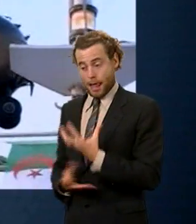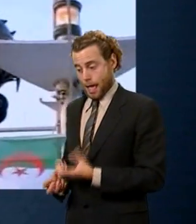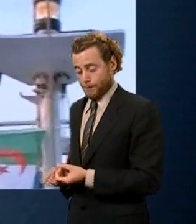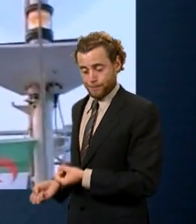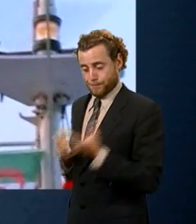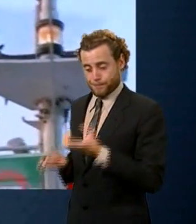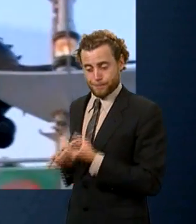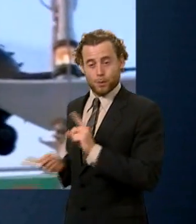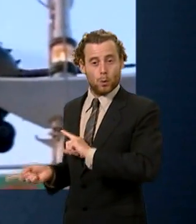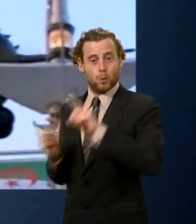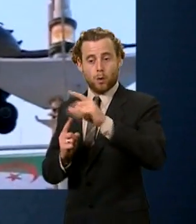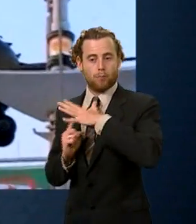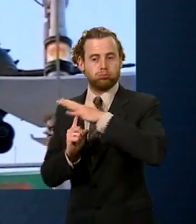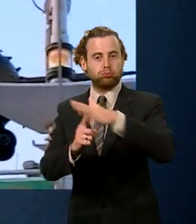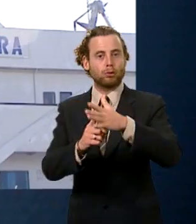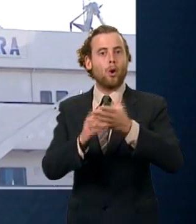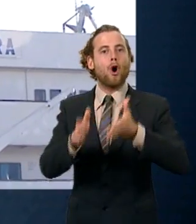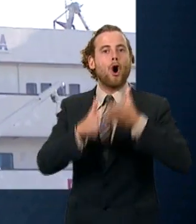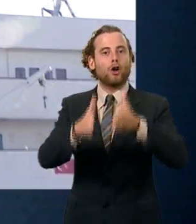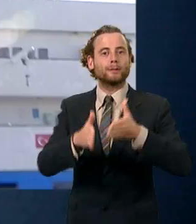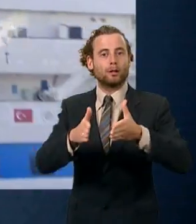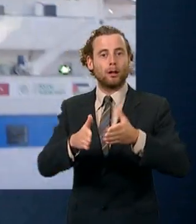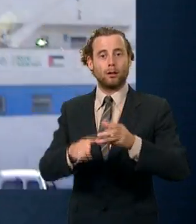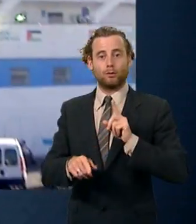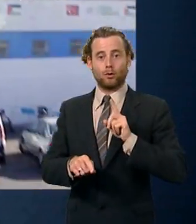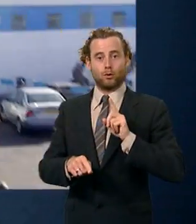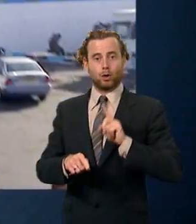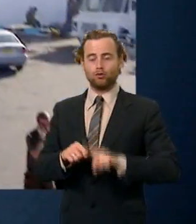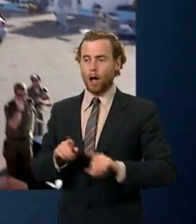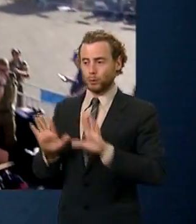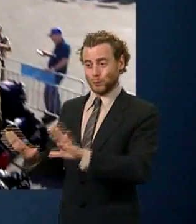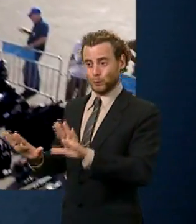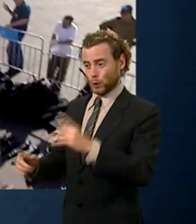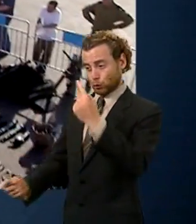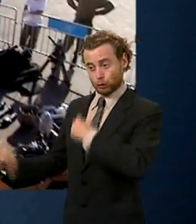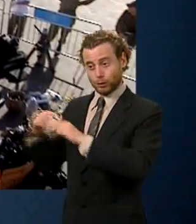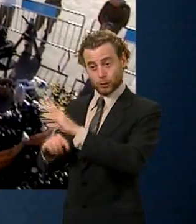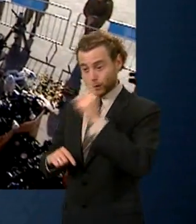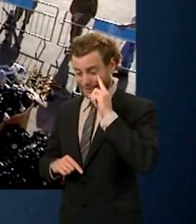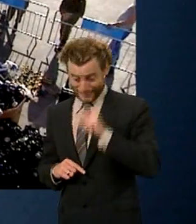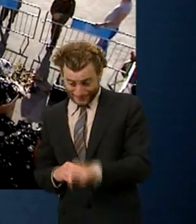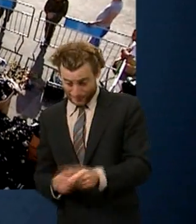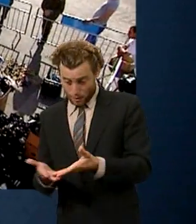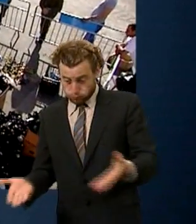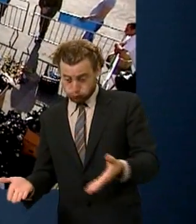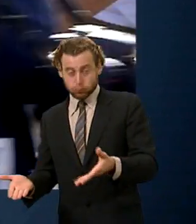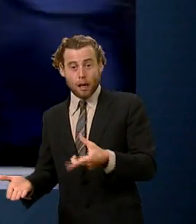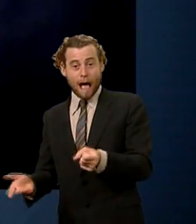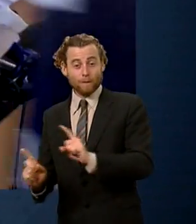hospital. They tried to counter criticism of their military operation by displaying the weapons they found on the